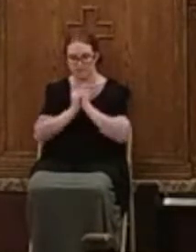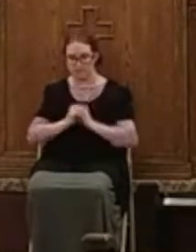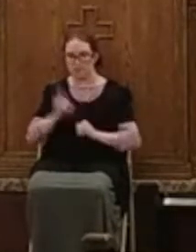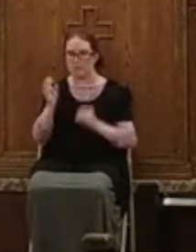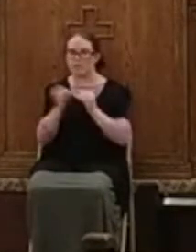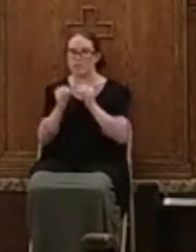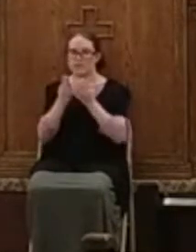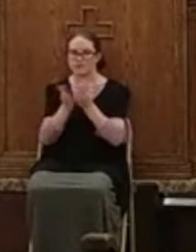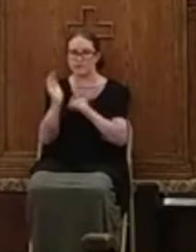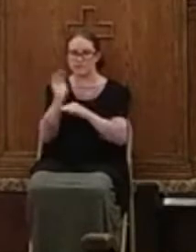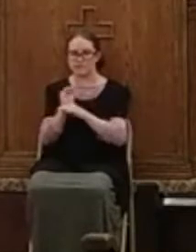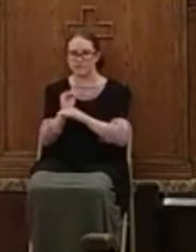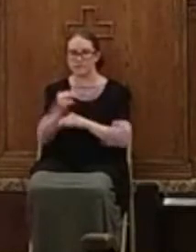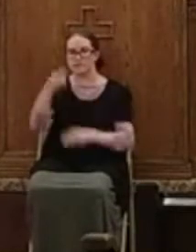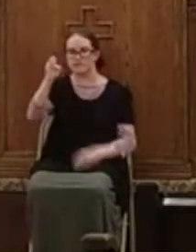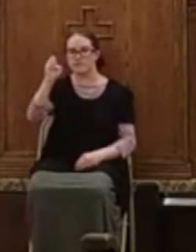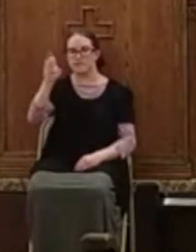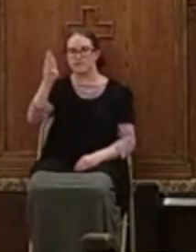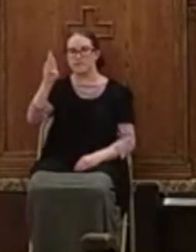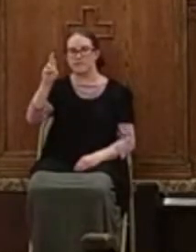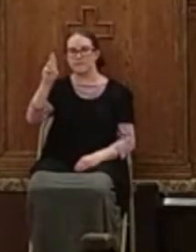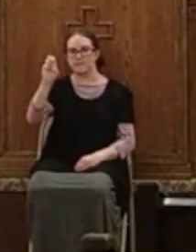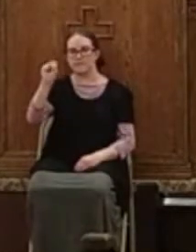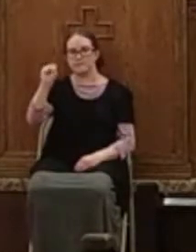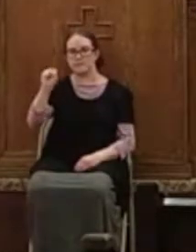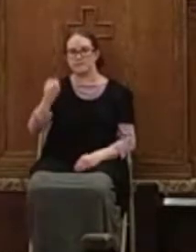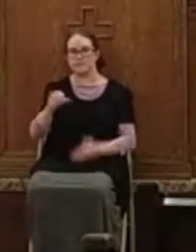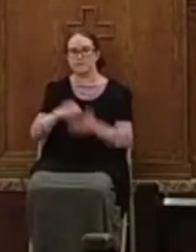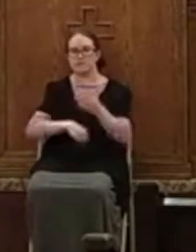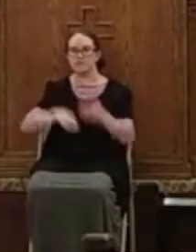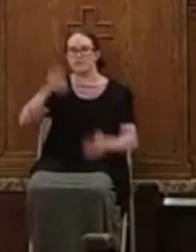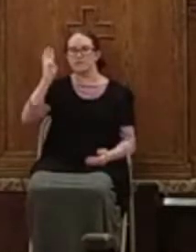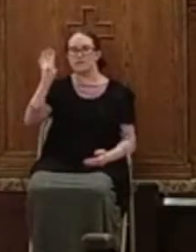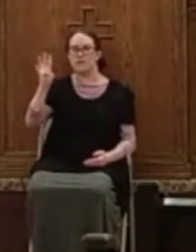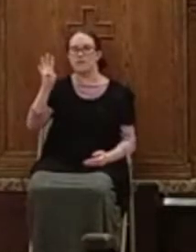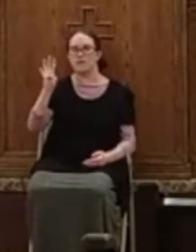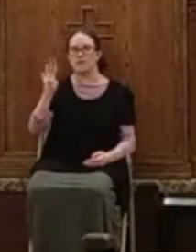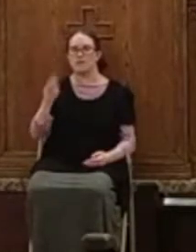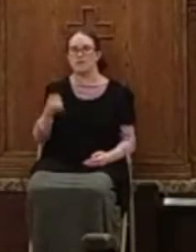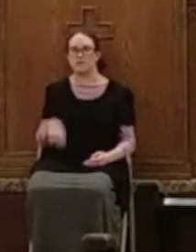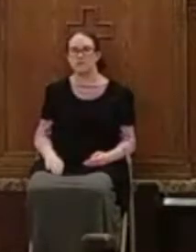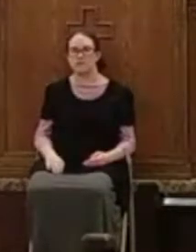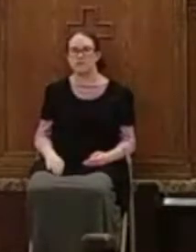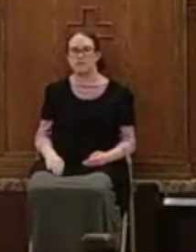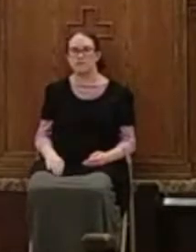more scripture tonight in Hebrews. Amen. Chapter 4.